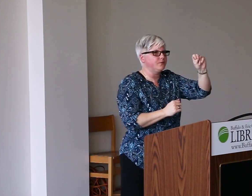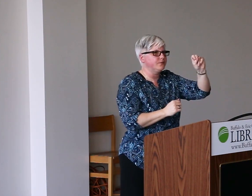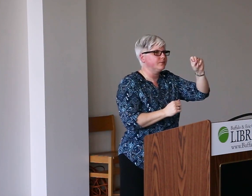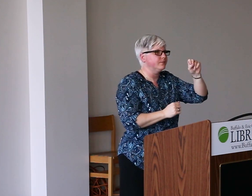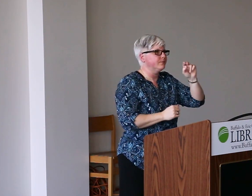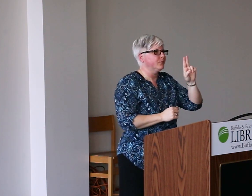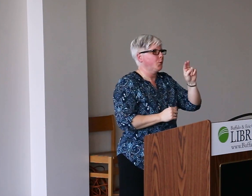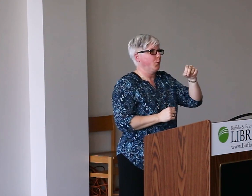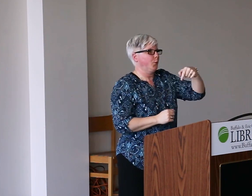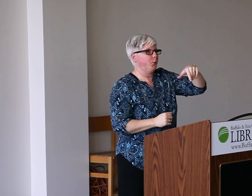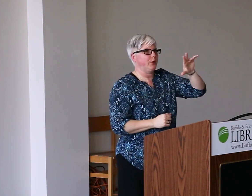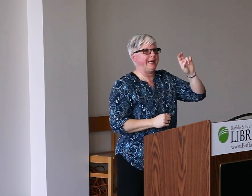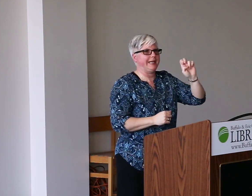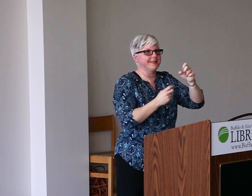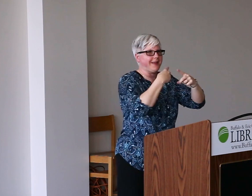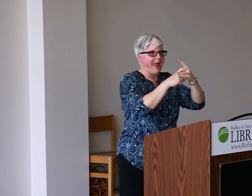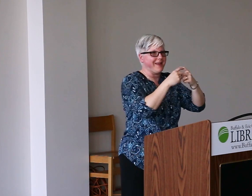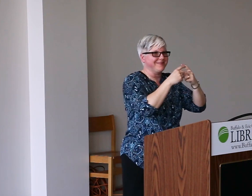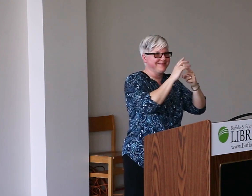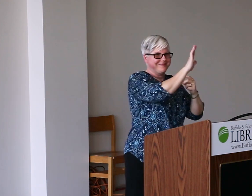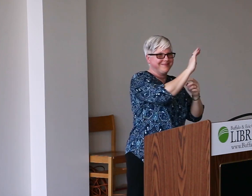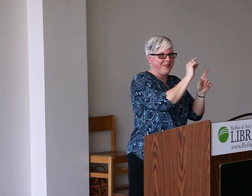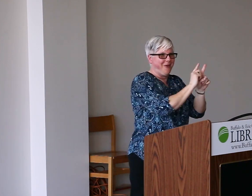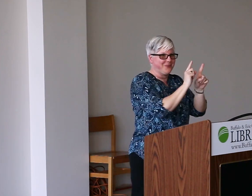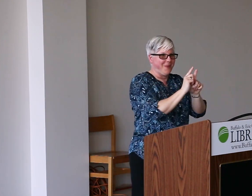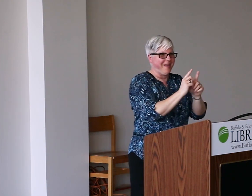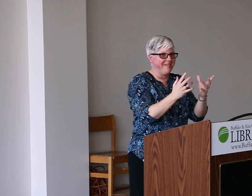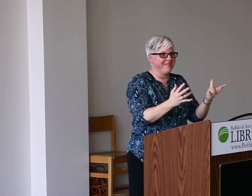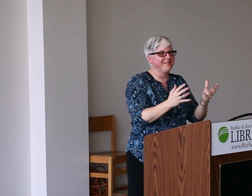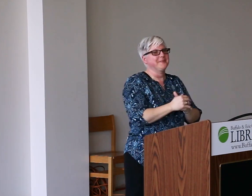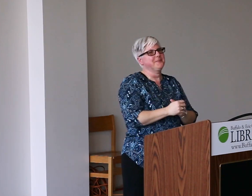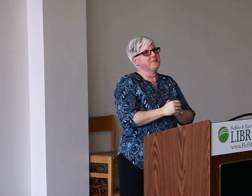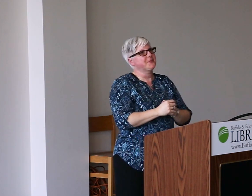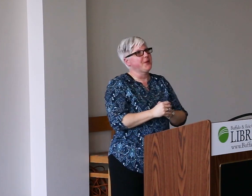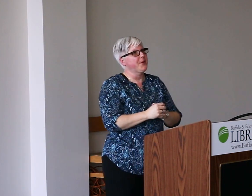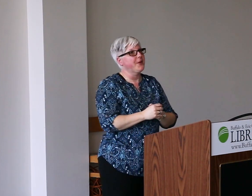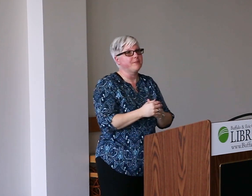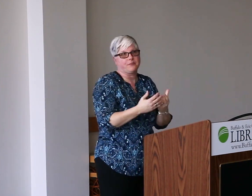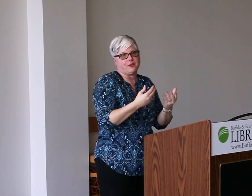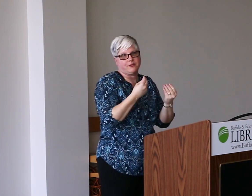their own unique signs as well.